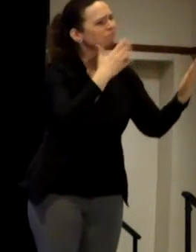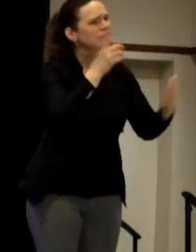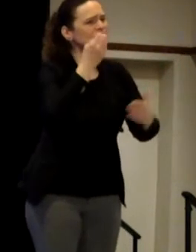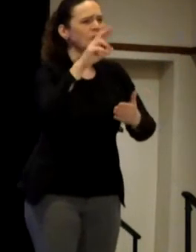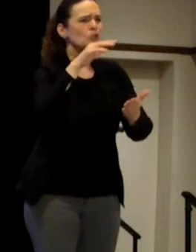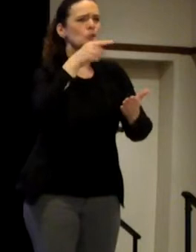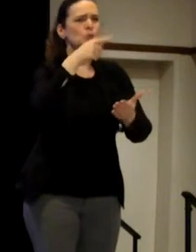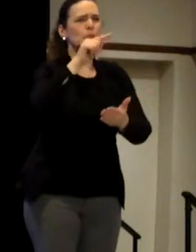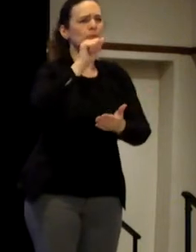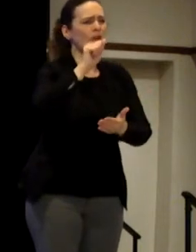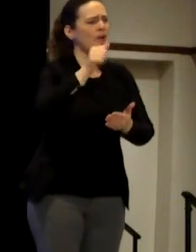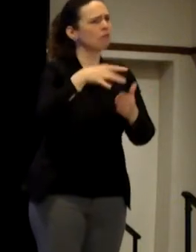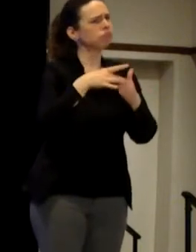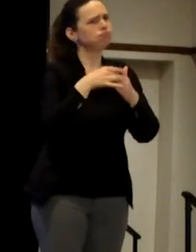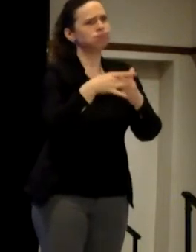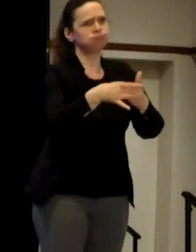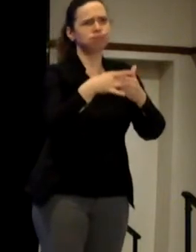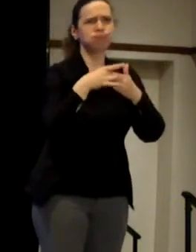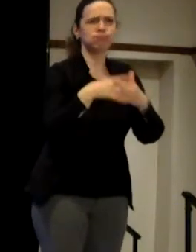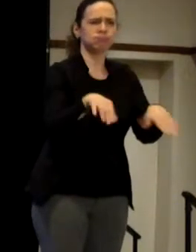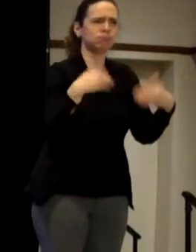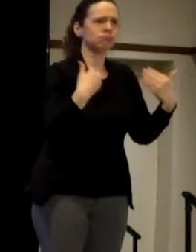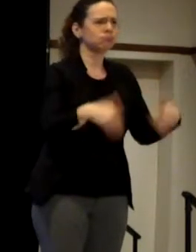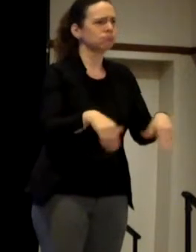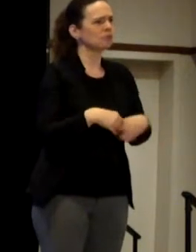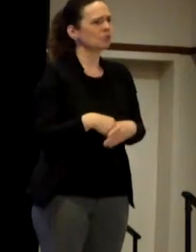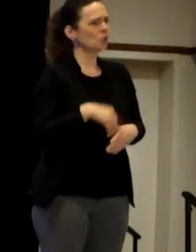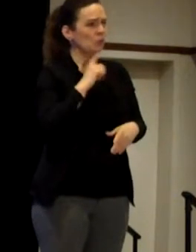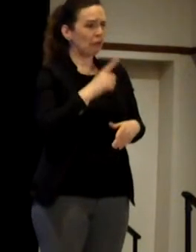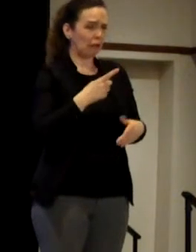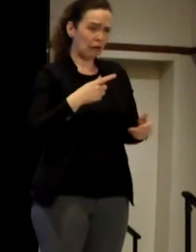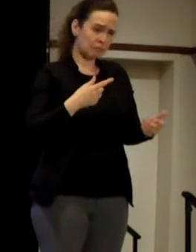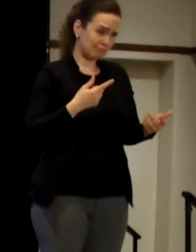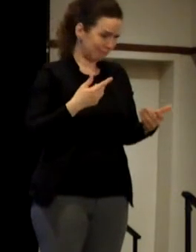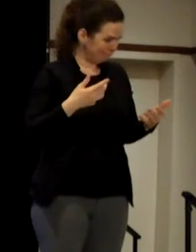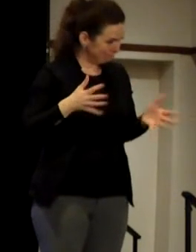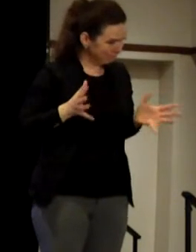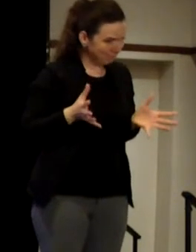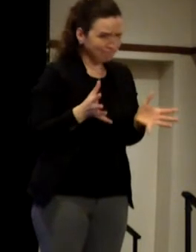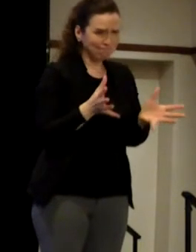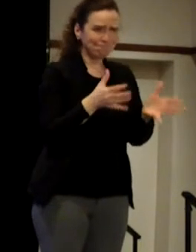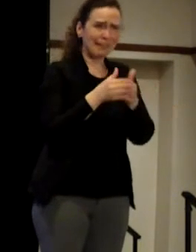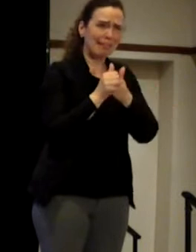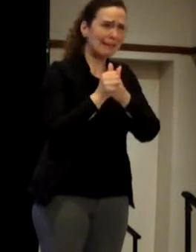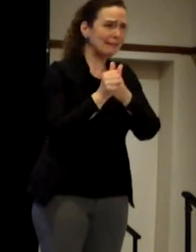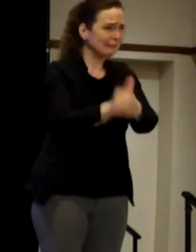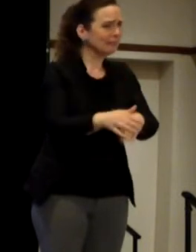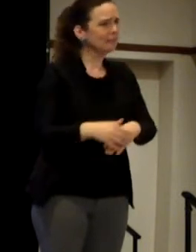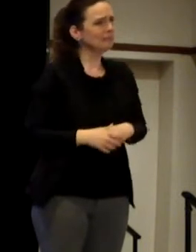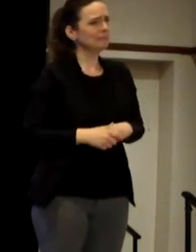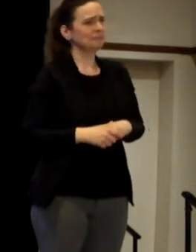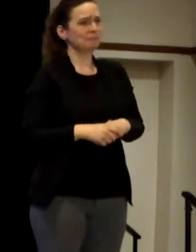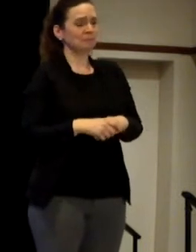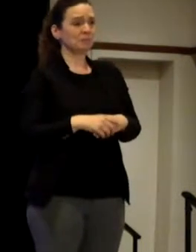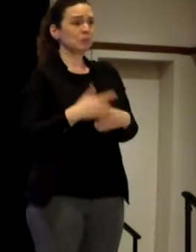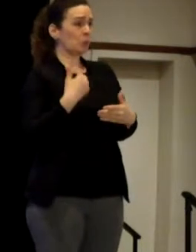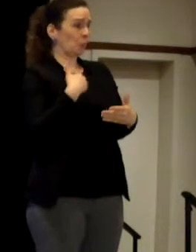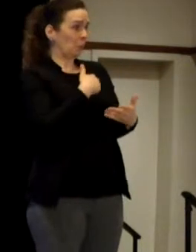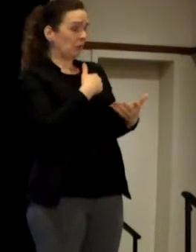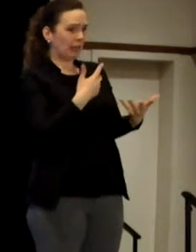get stuck in neutral, and you need to rebalance, and you need to lead. And when you lead, sometimes people